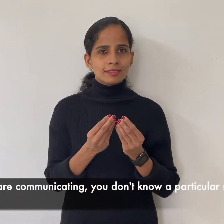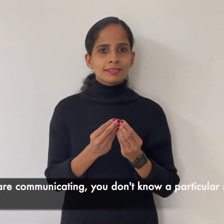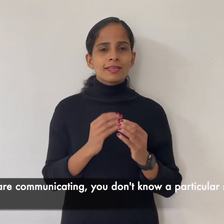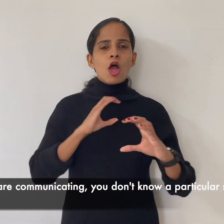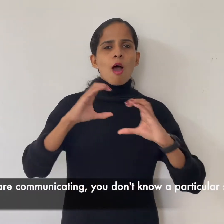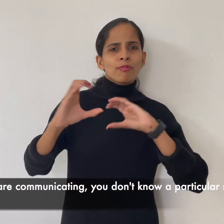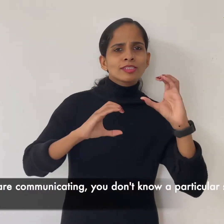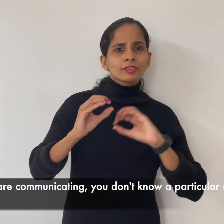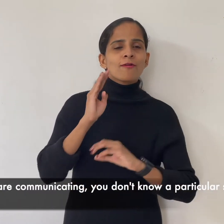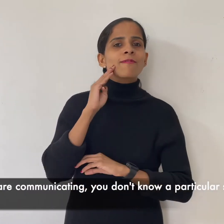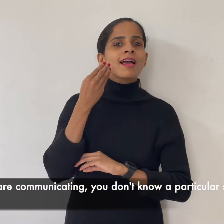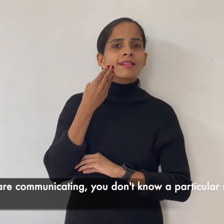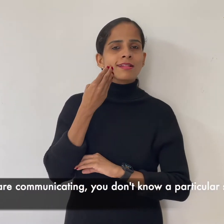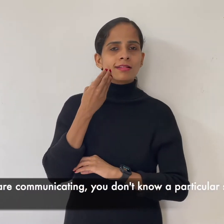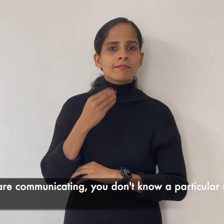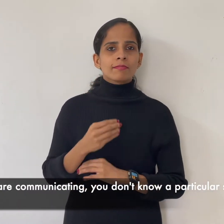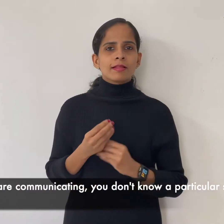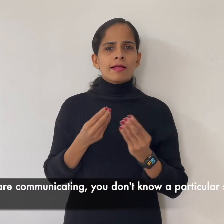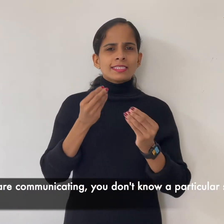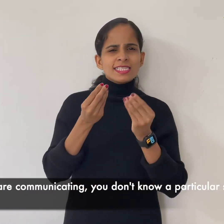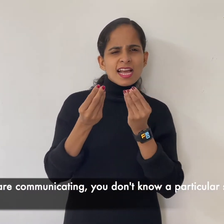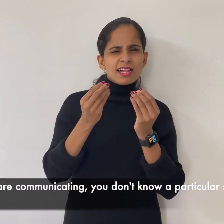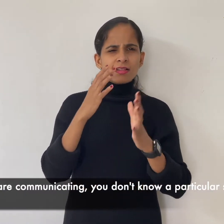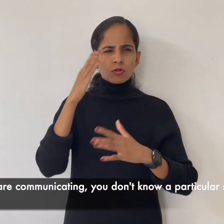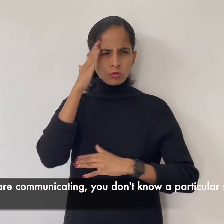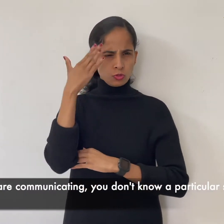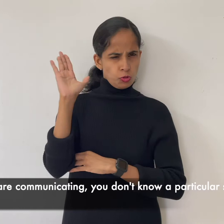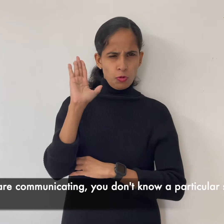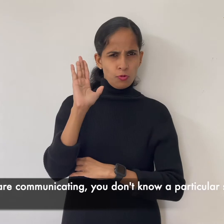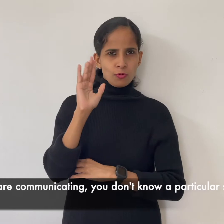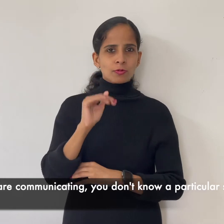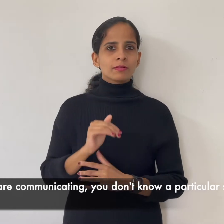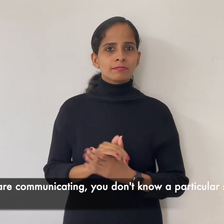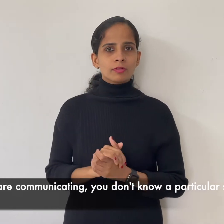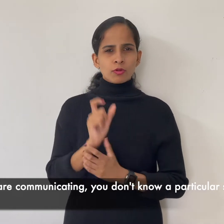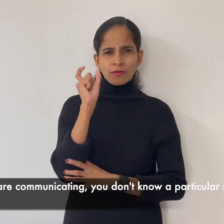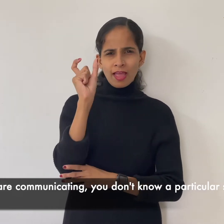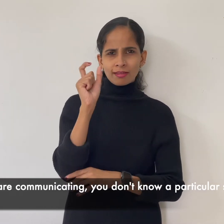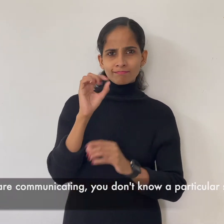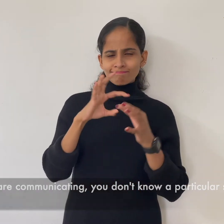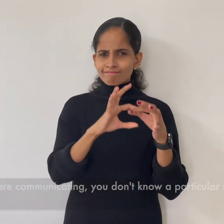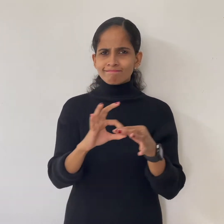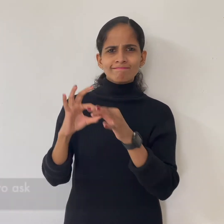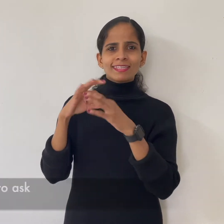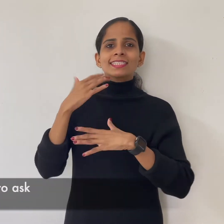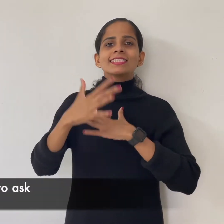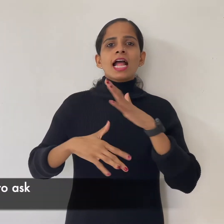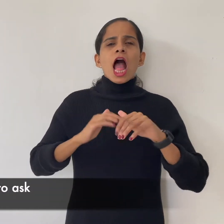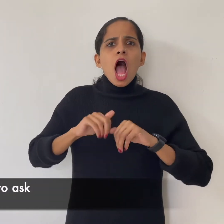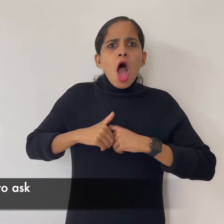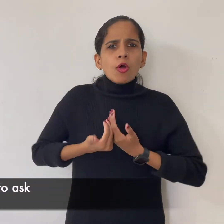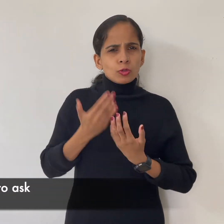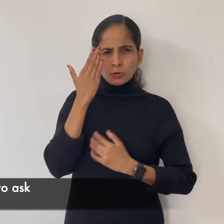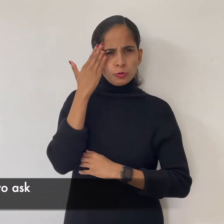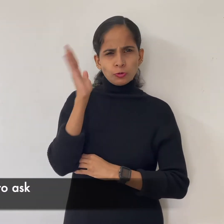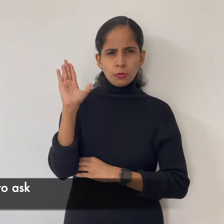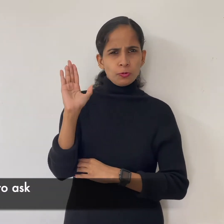Sometimes when you are communicating, you don't know a particular sign. So you would like to